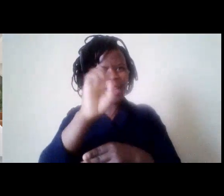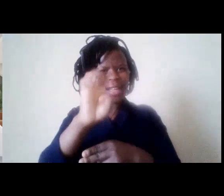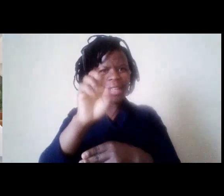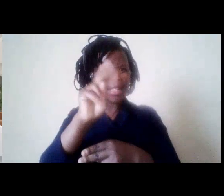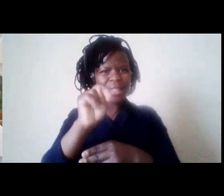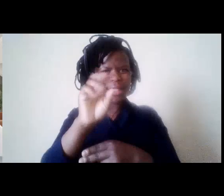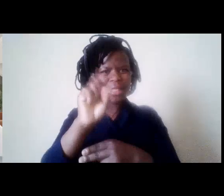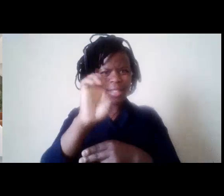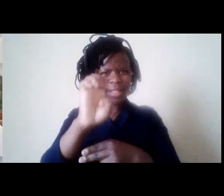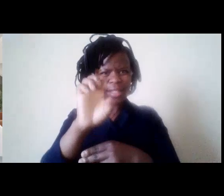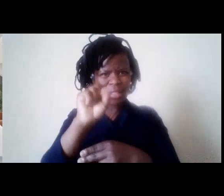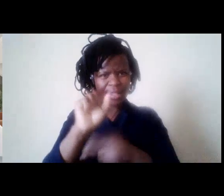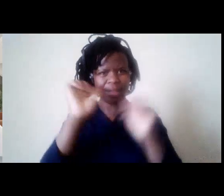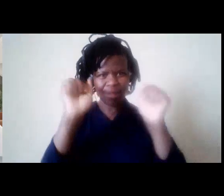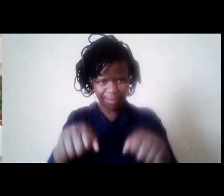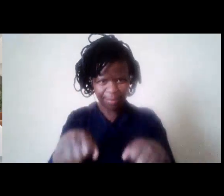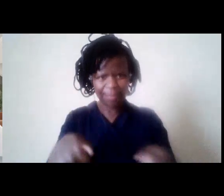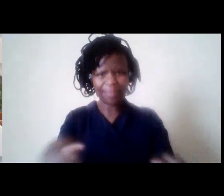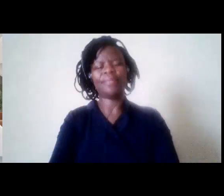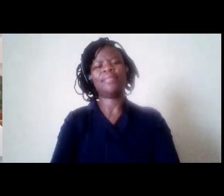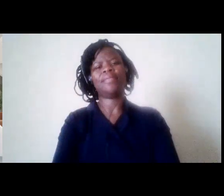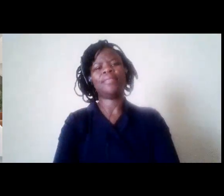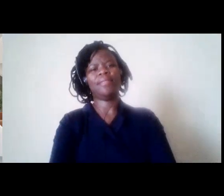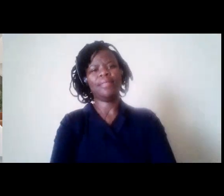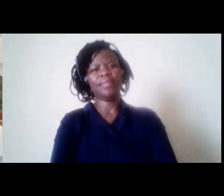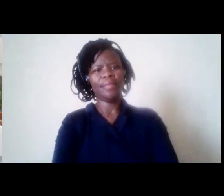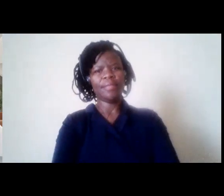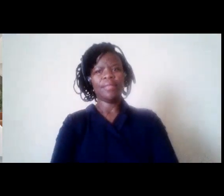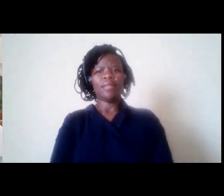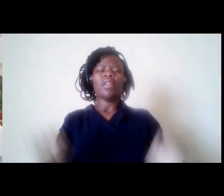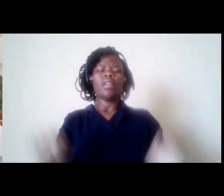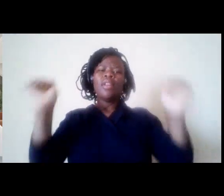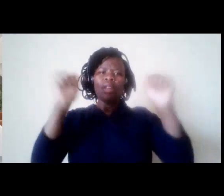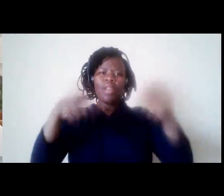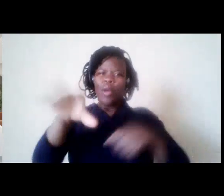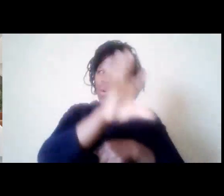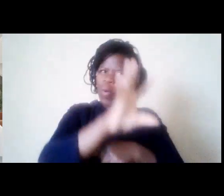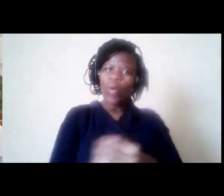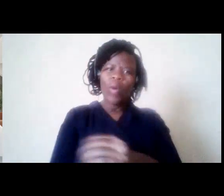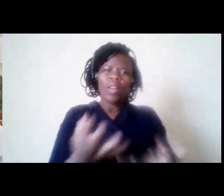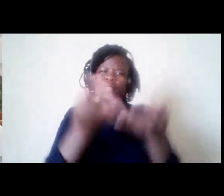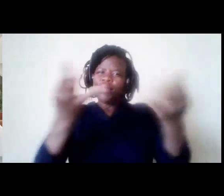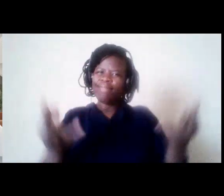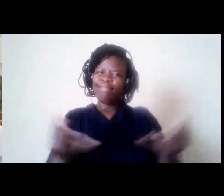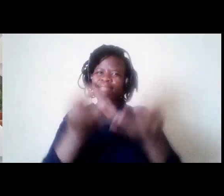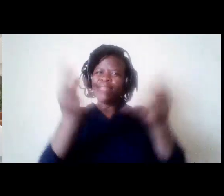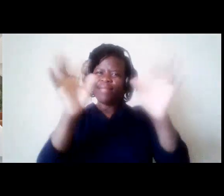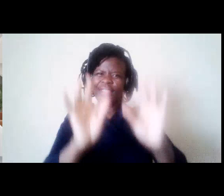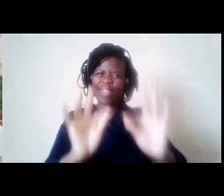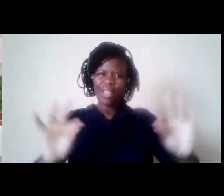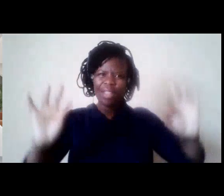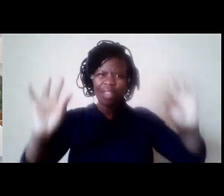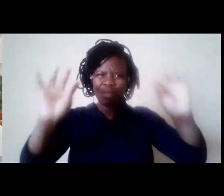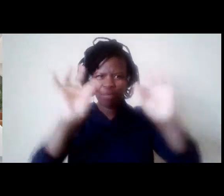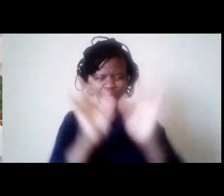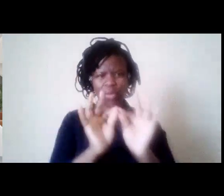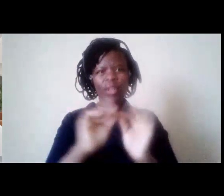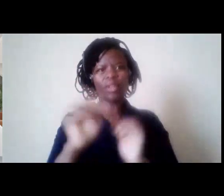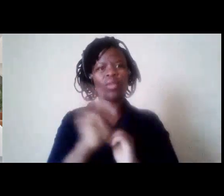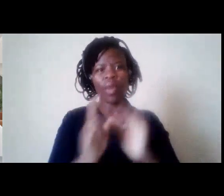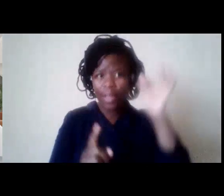is my. So all of you are mentioning very key corner aspects of this